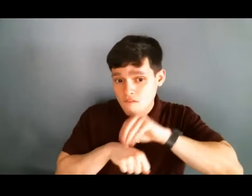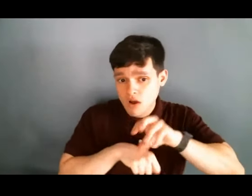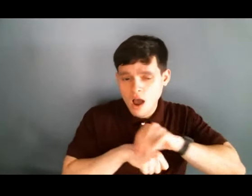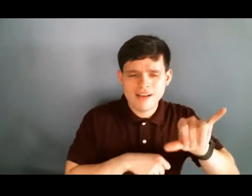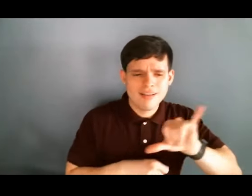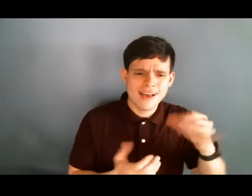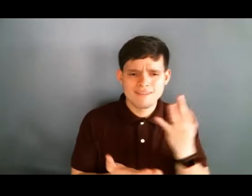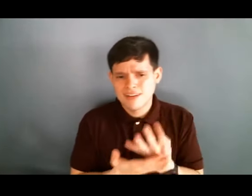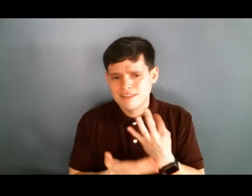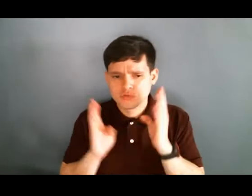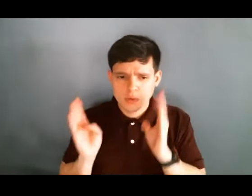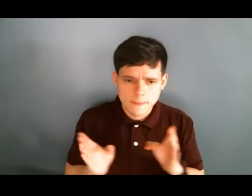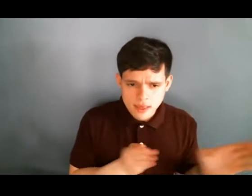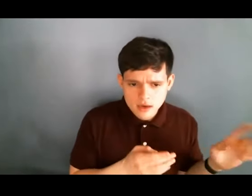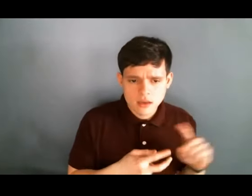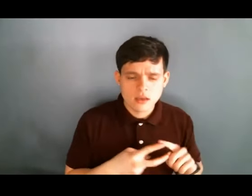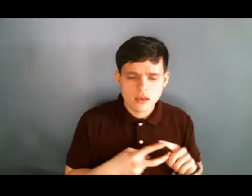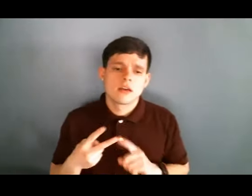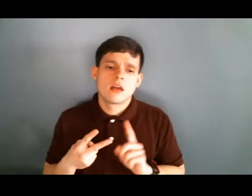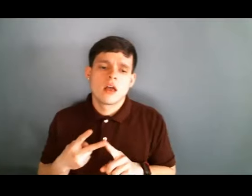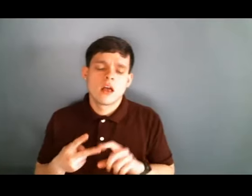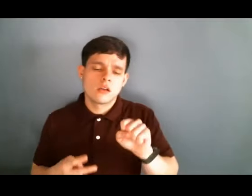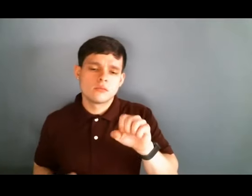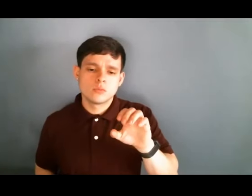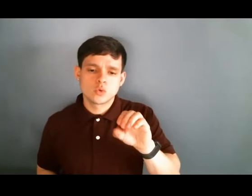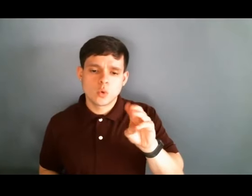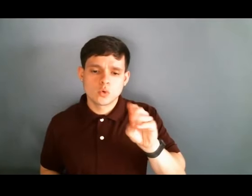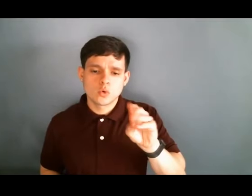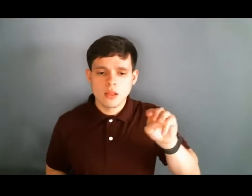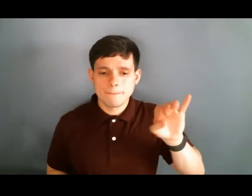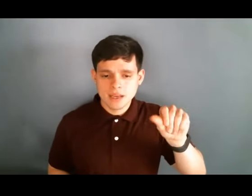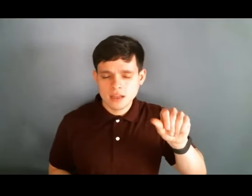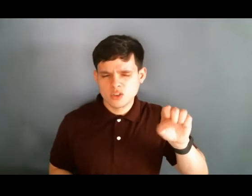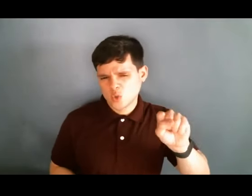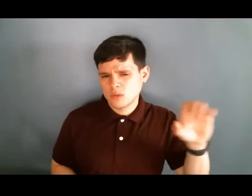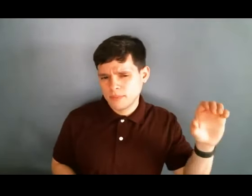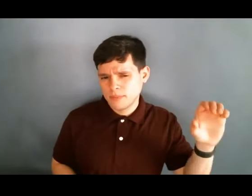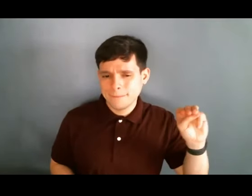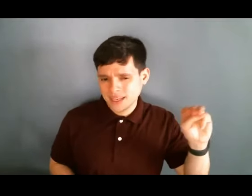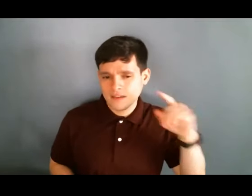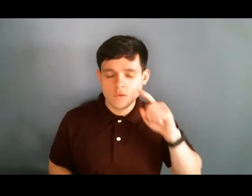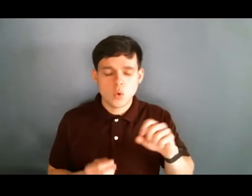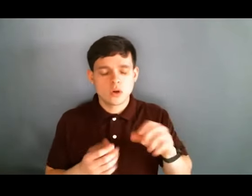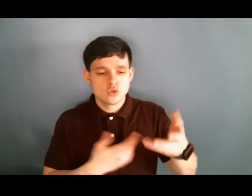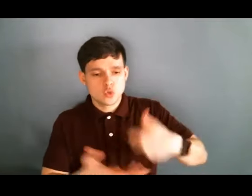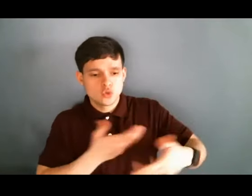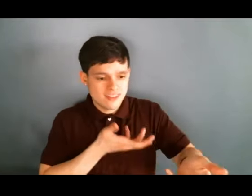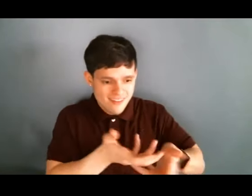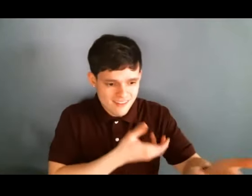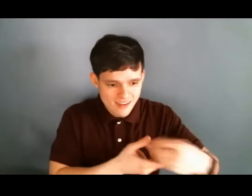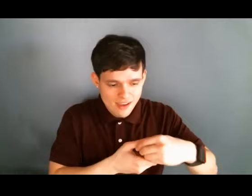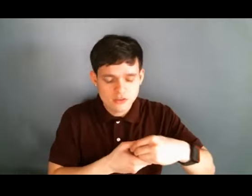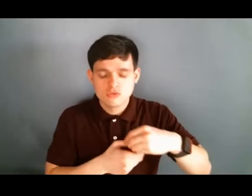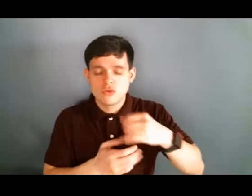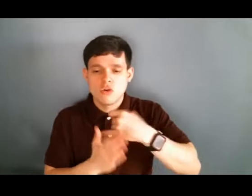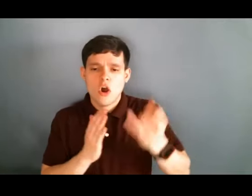financial planning, things like social media for socially engaged artists, we welcome you to take these